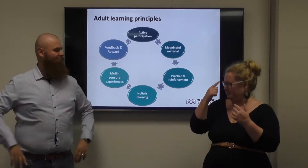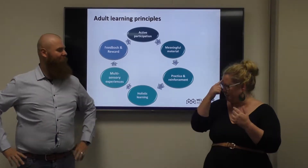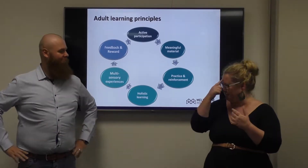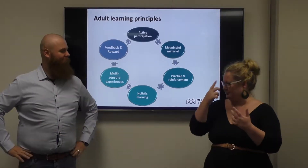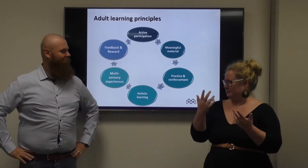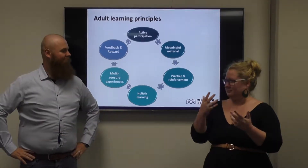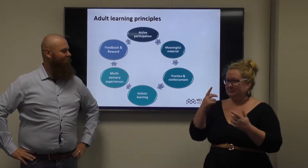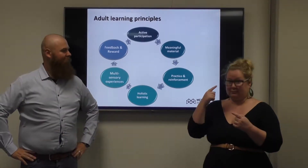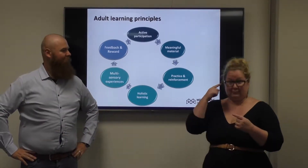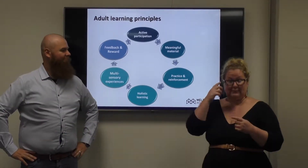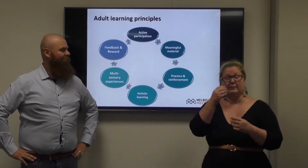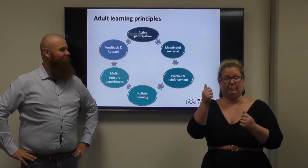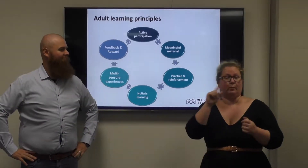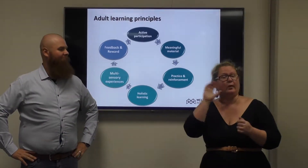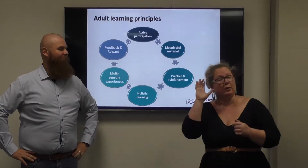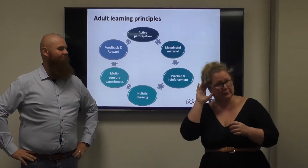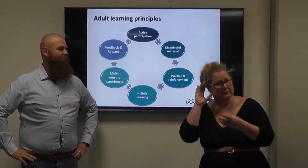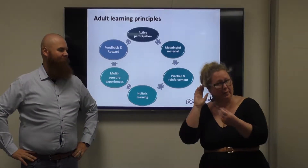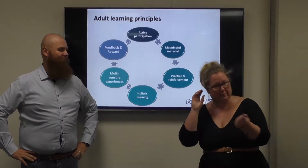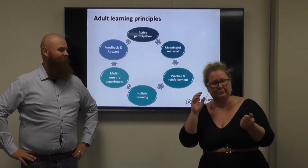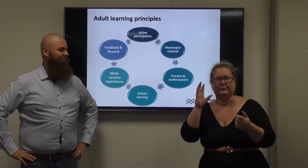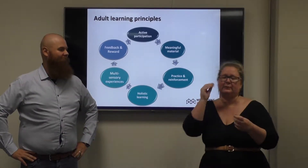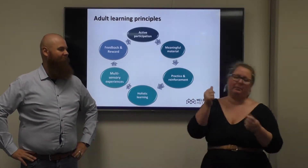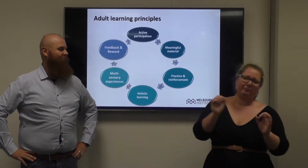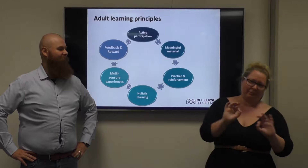So, multi-sensory experiences. Yes,